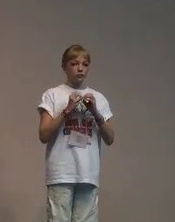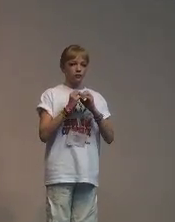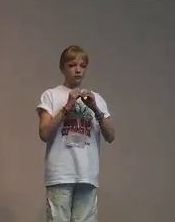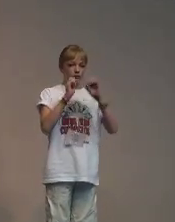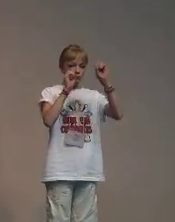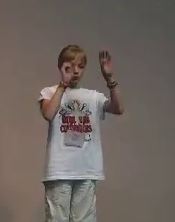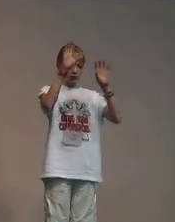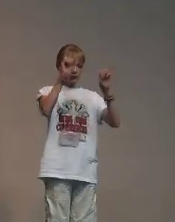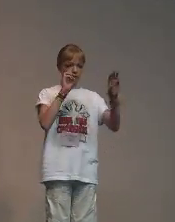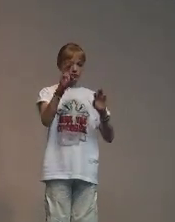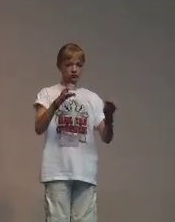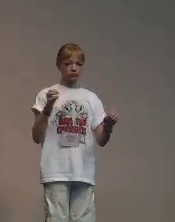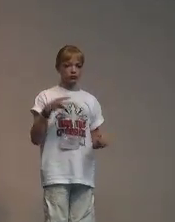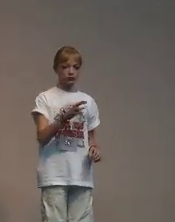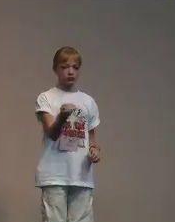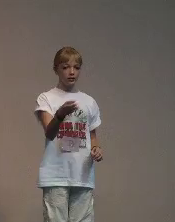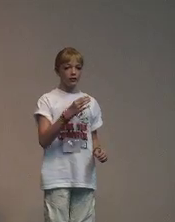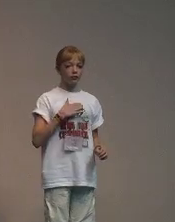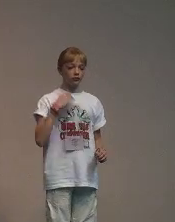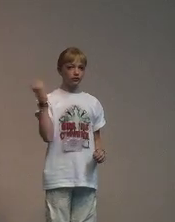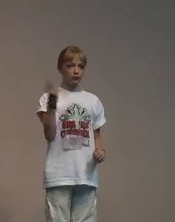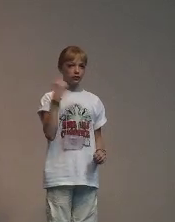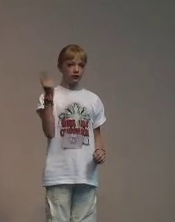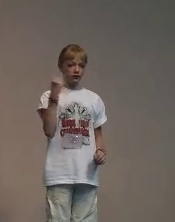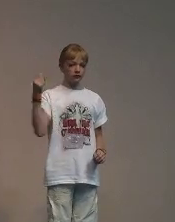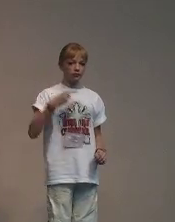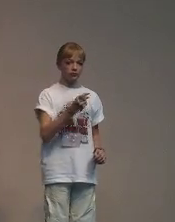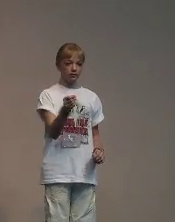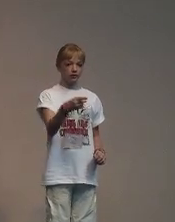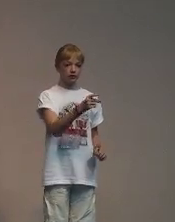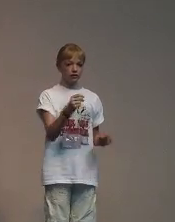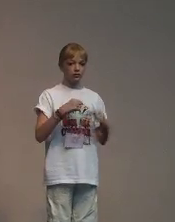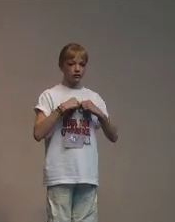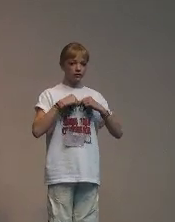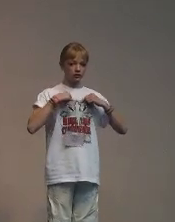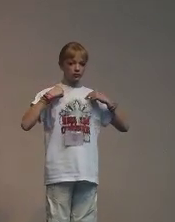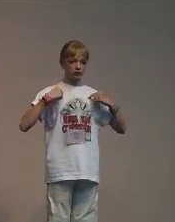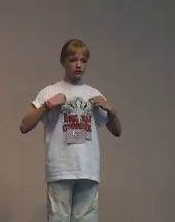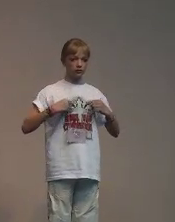lie in the way, I am the one you know